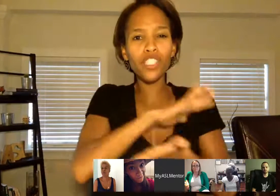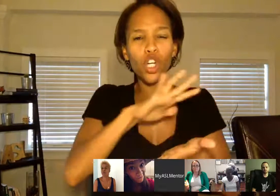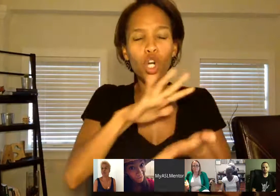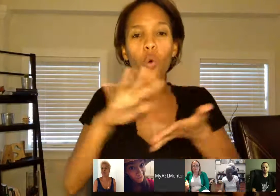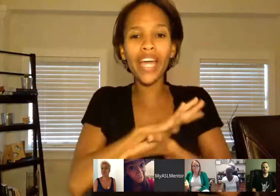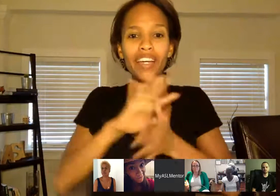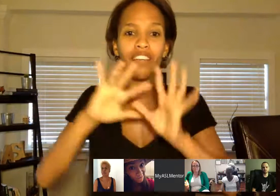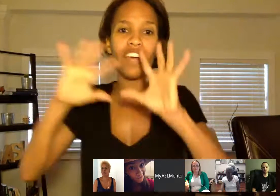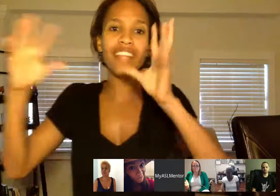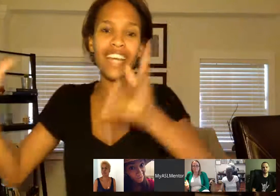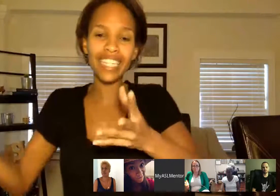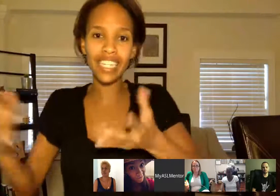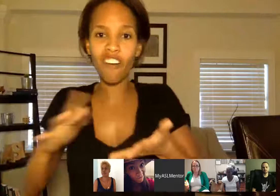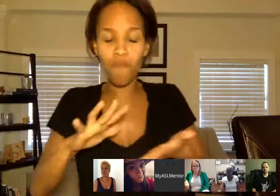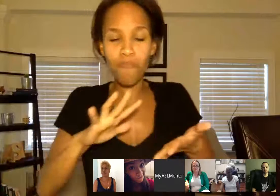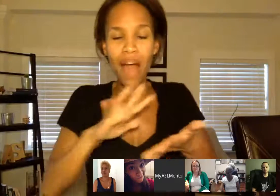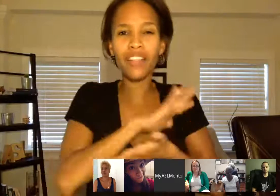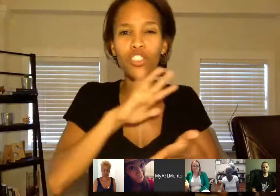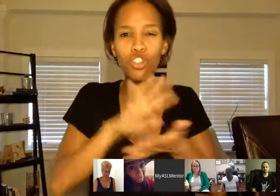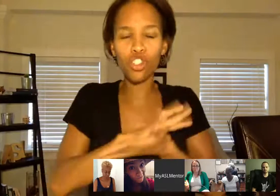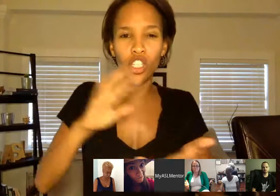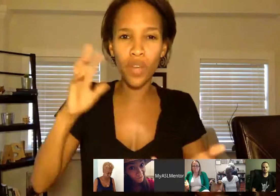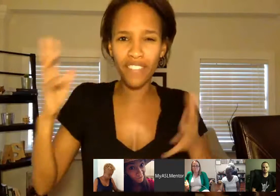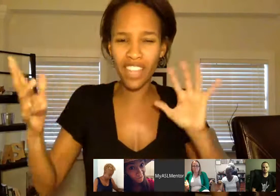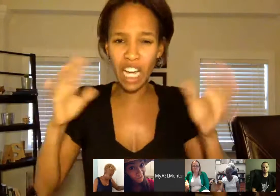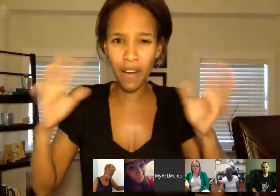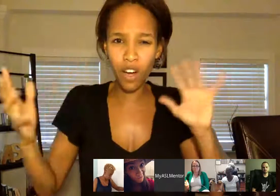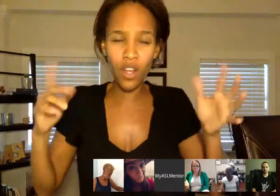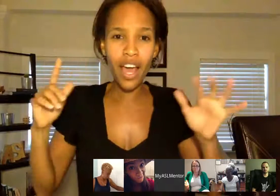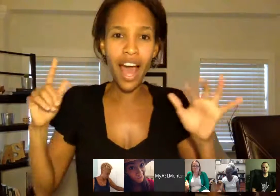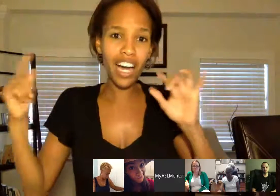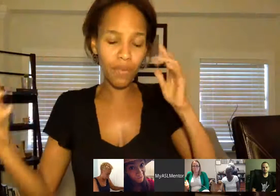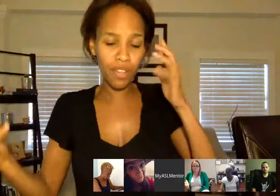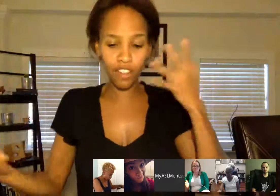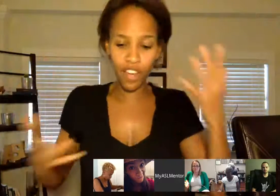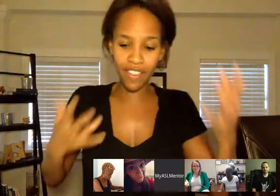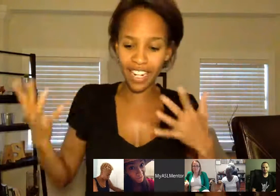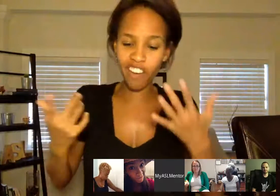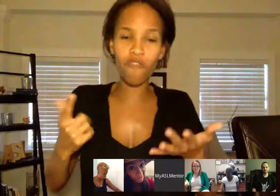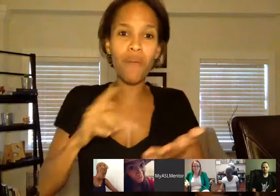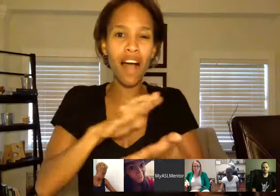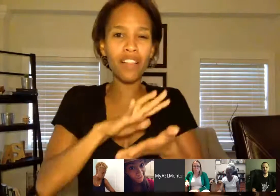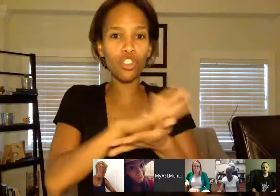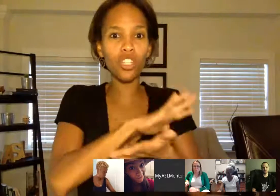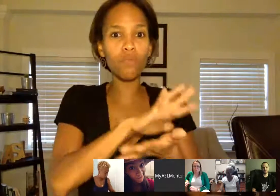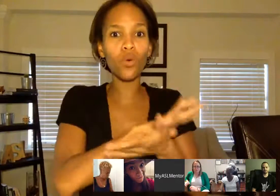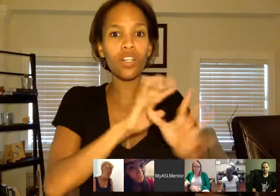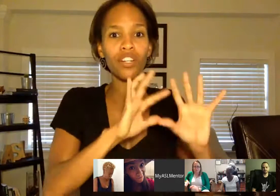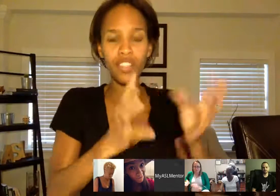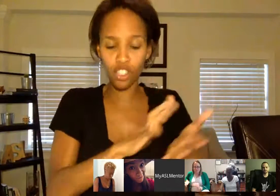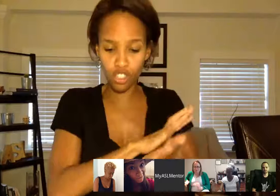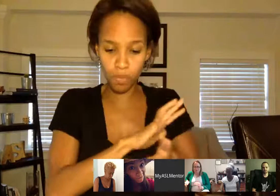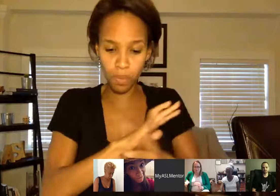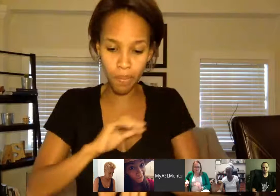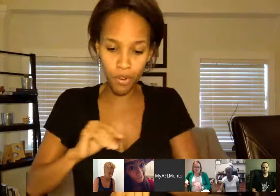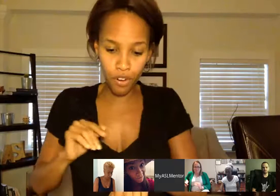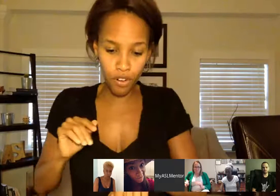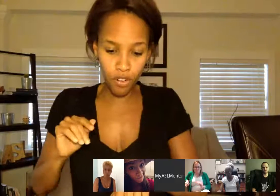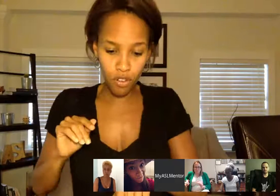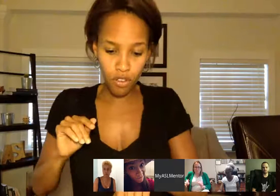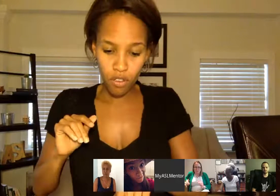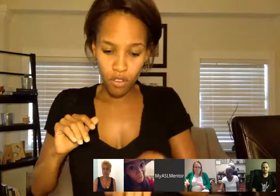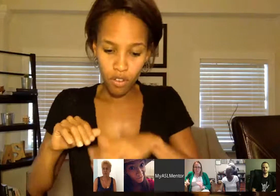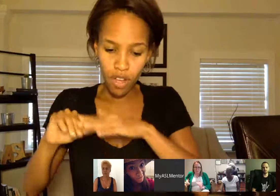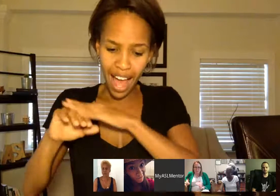Paper doesn't quite convey the idea of balance sheets. We have to think about how can we convey that idea of balance sheet more clearly than just